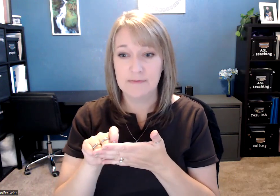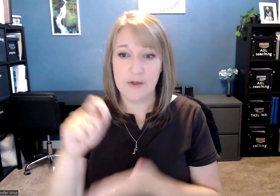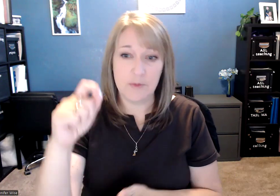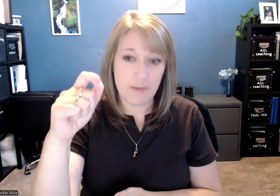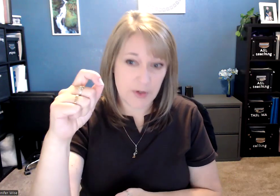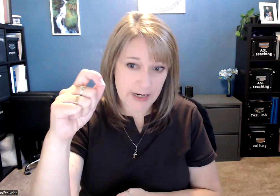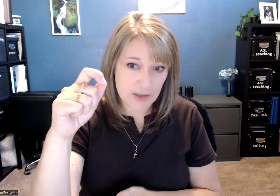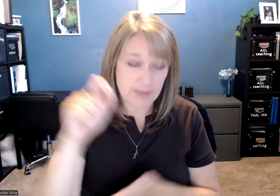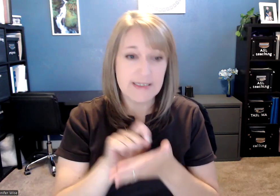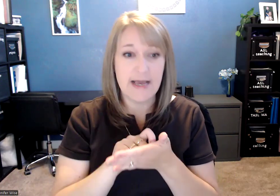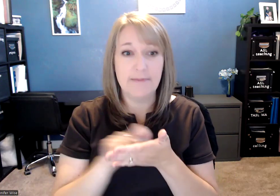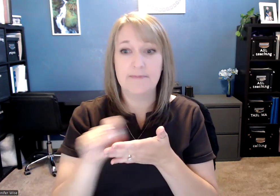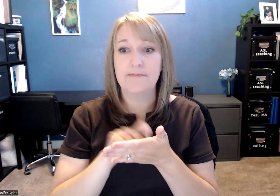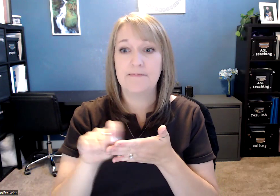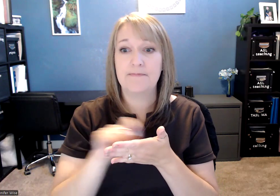And remember, your hand shape is that.